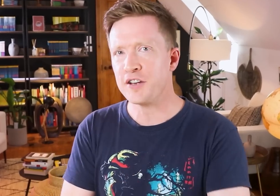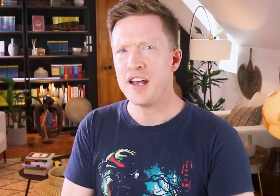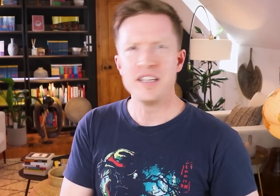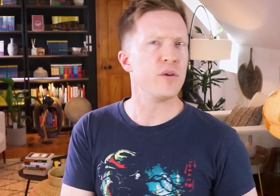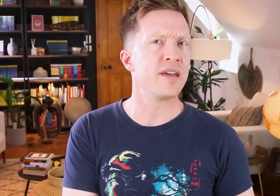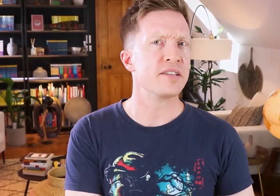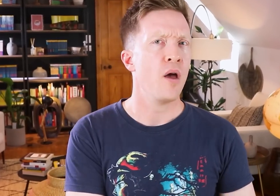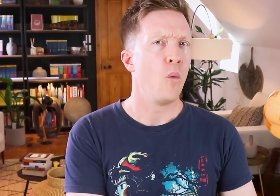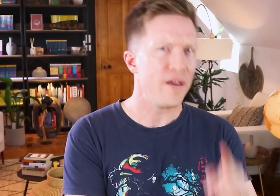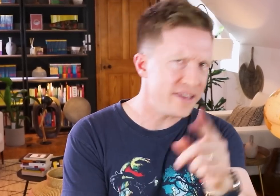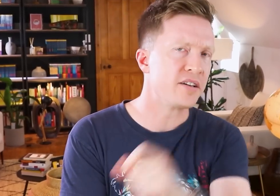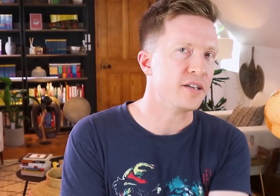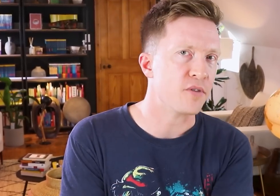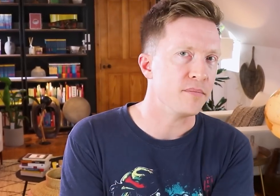English? See if can guess where this guy is from.